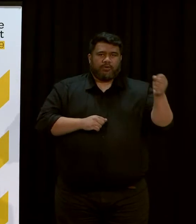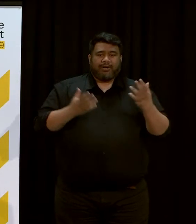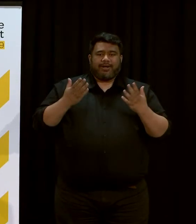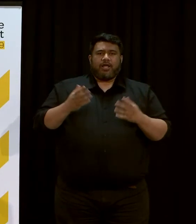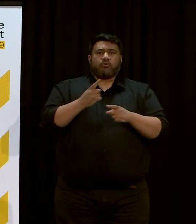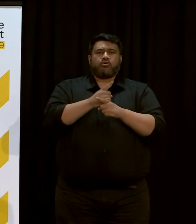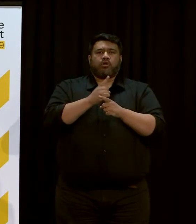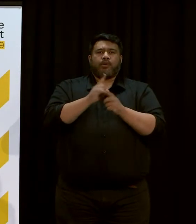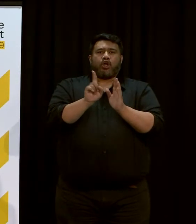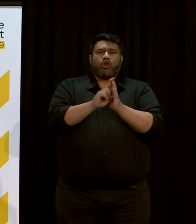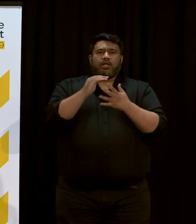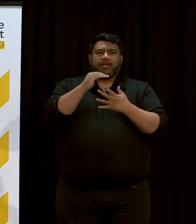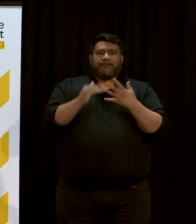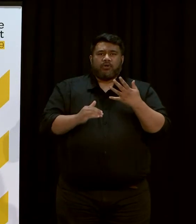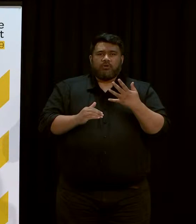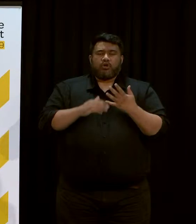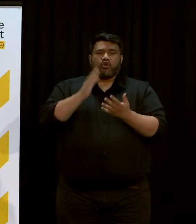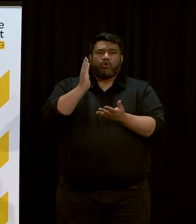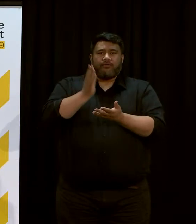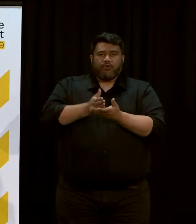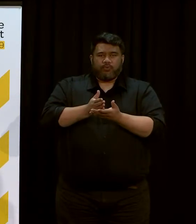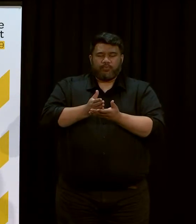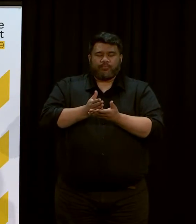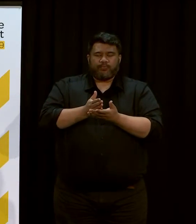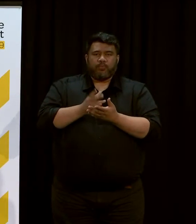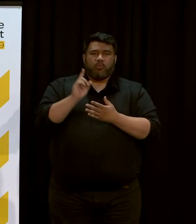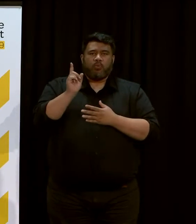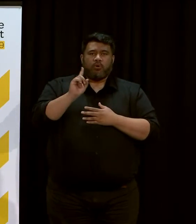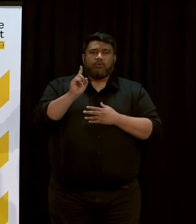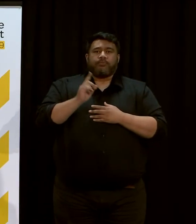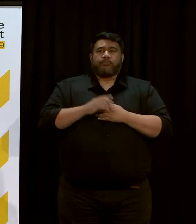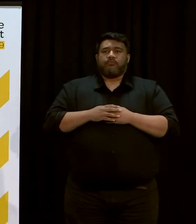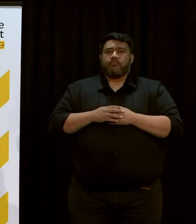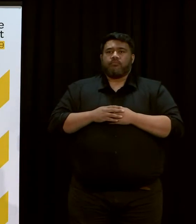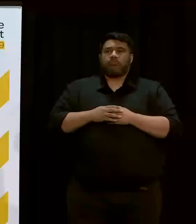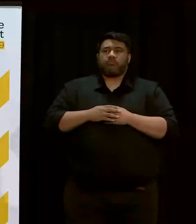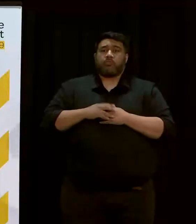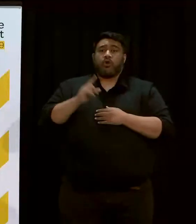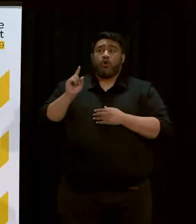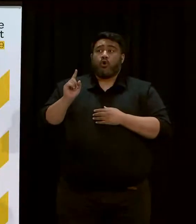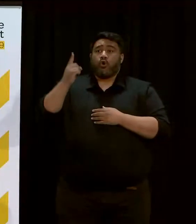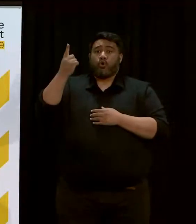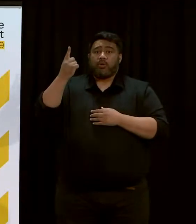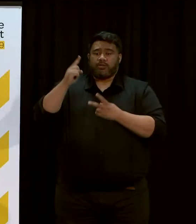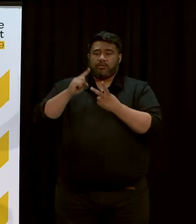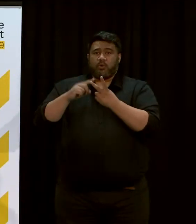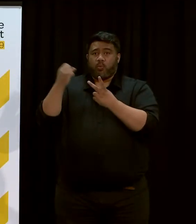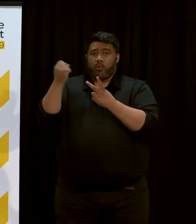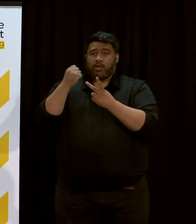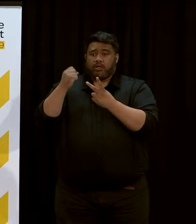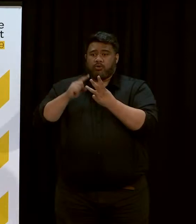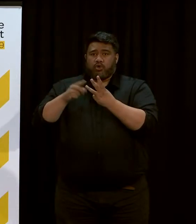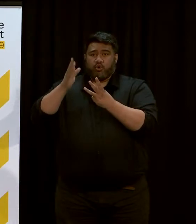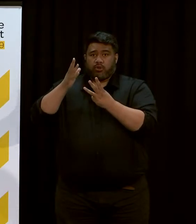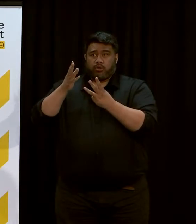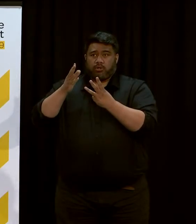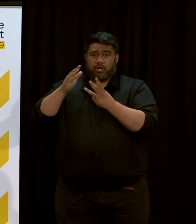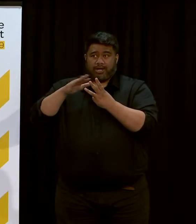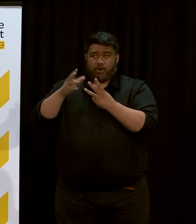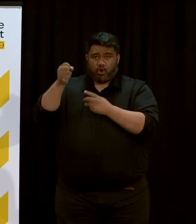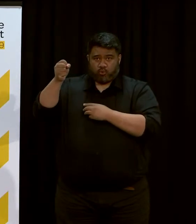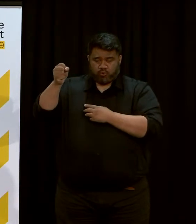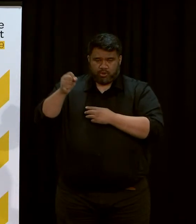has confirmed that New Zealand, outside of those areas with level 3 restrictions, will remain at alert level 2. I'll